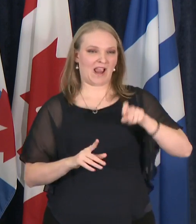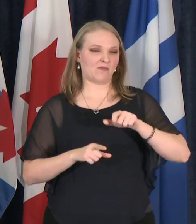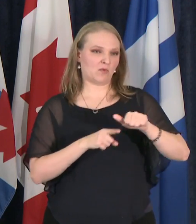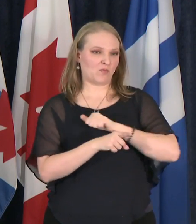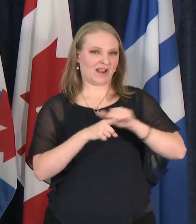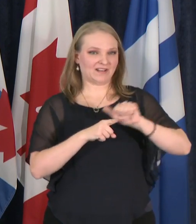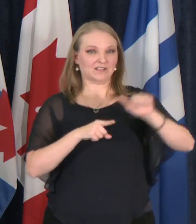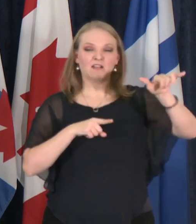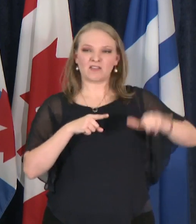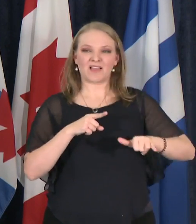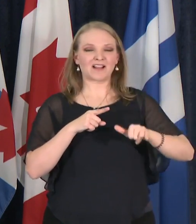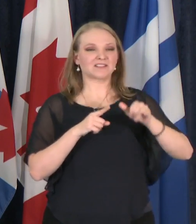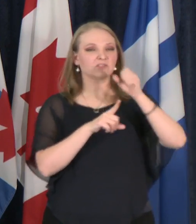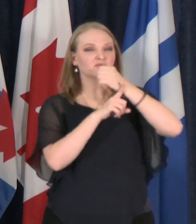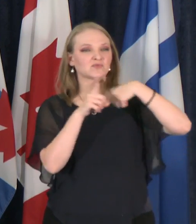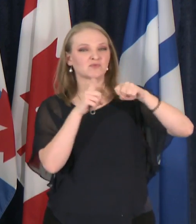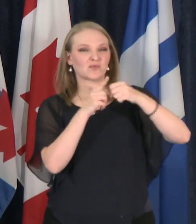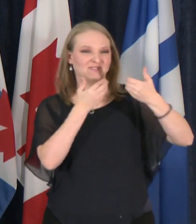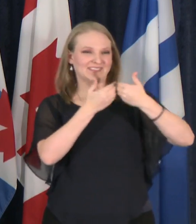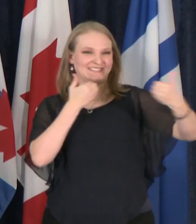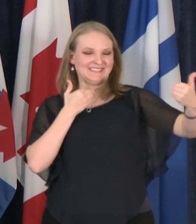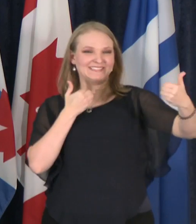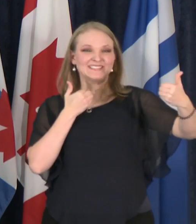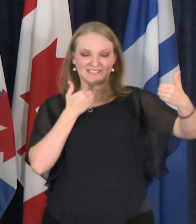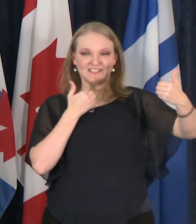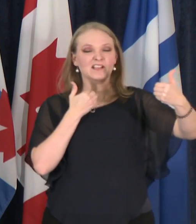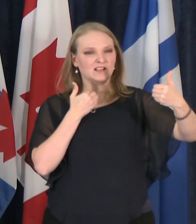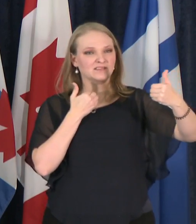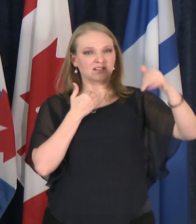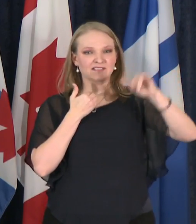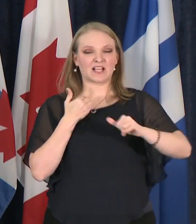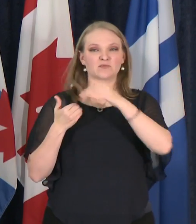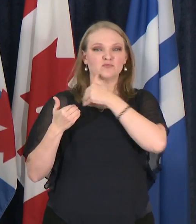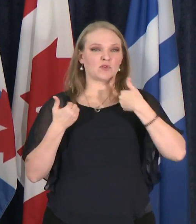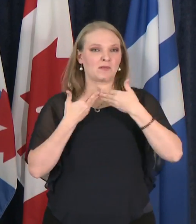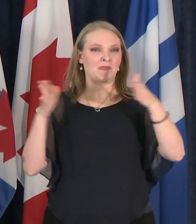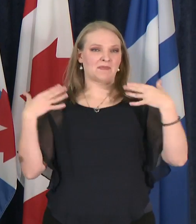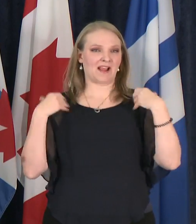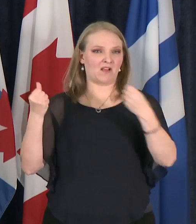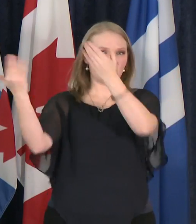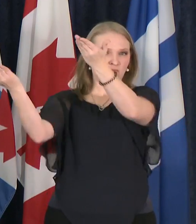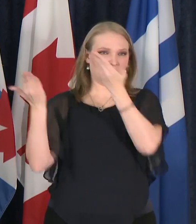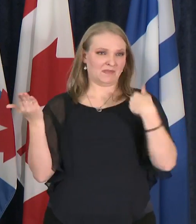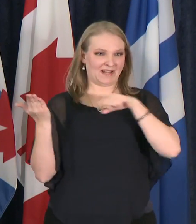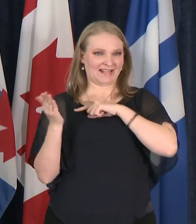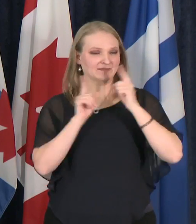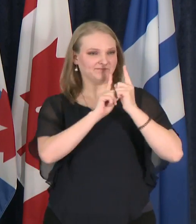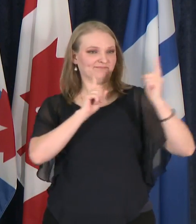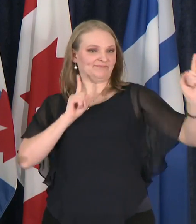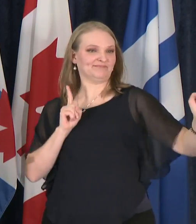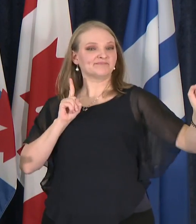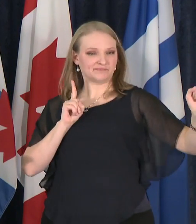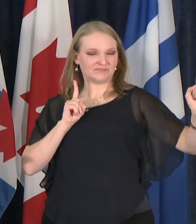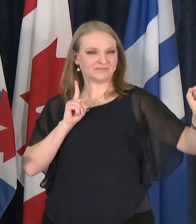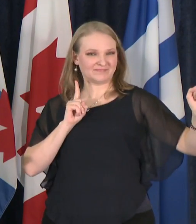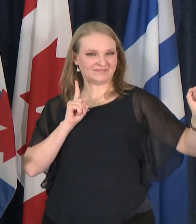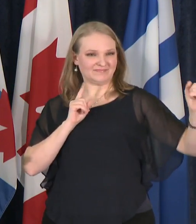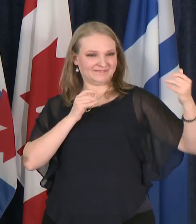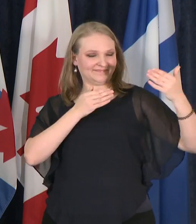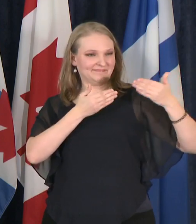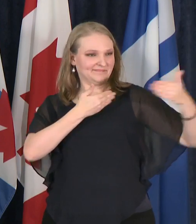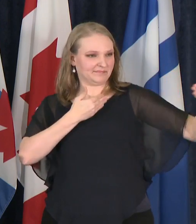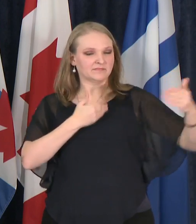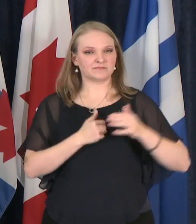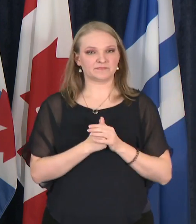social distancing as recommended by Toronto Public Health. At this point, we have asked city employees who are